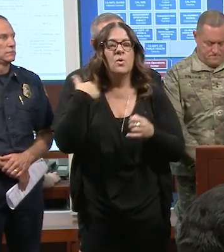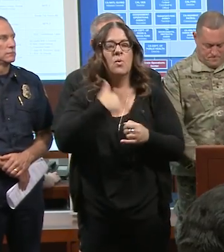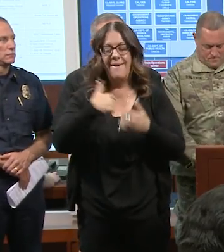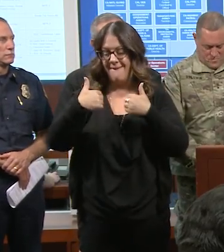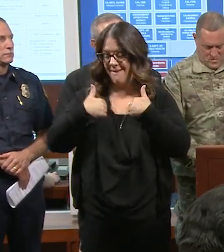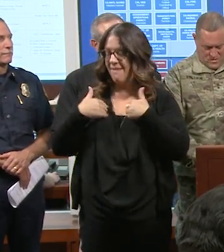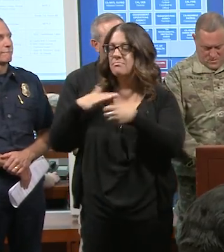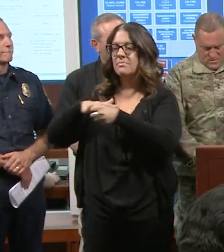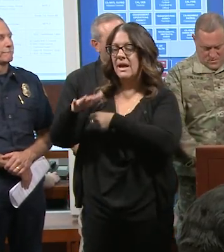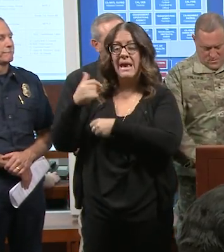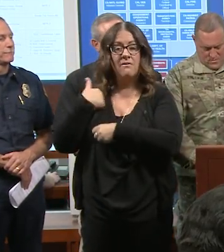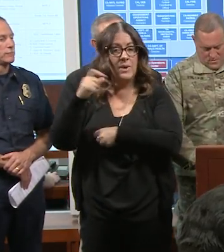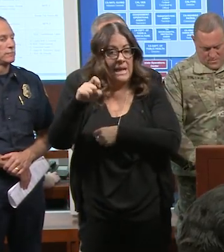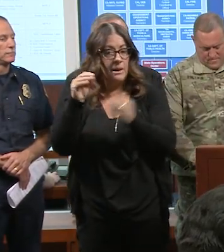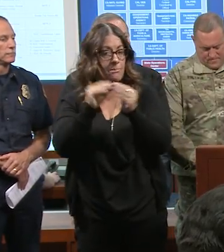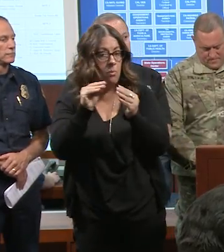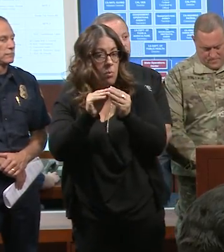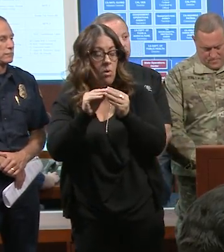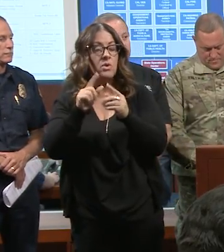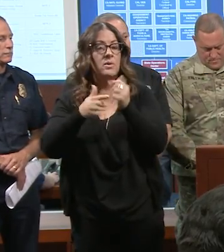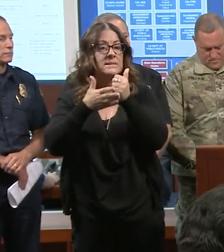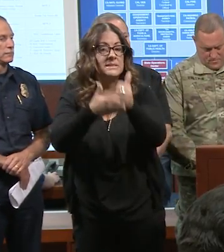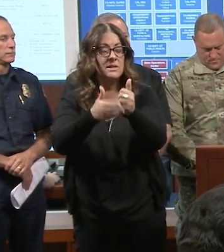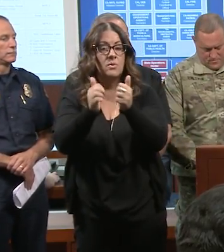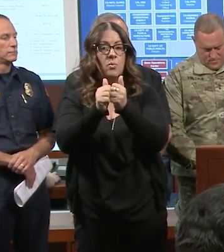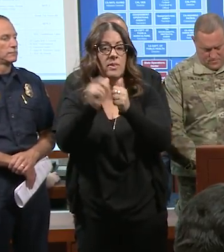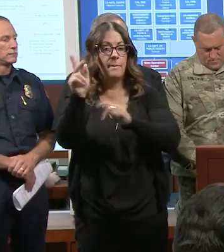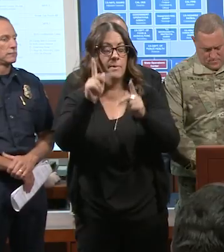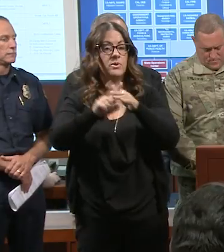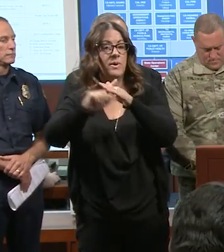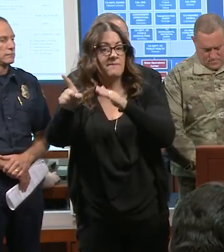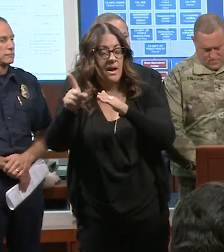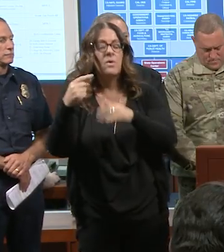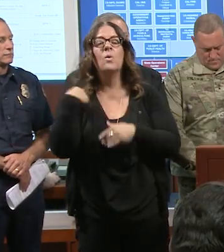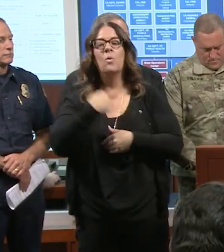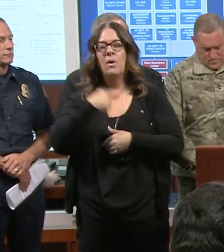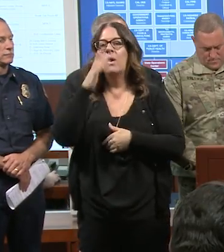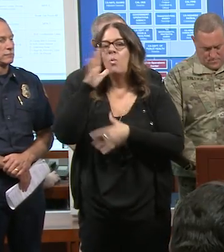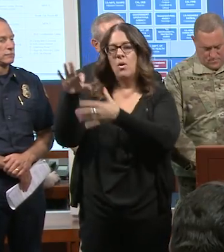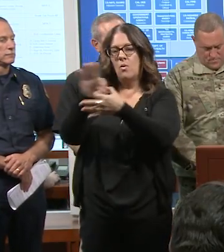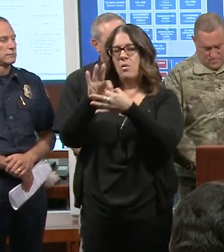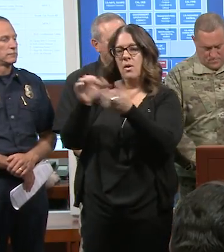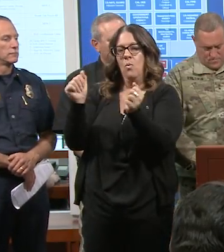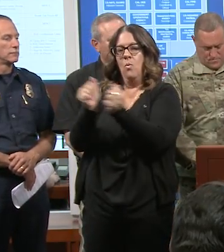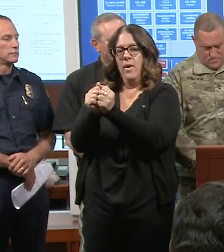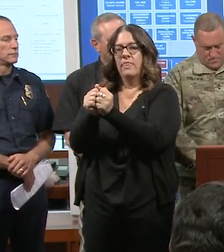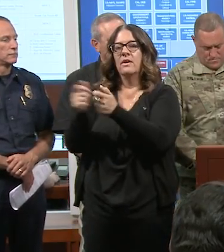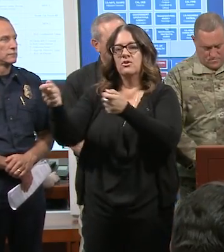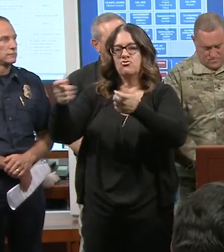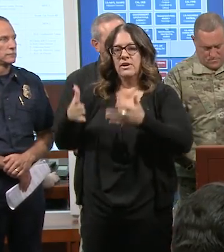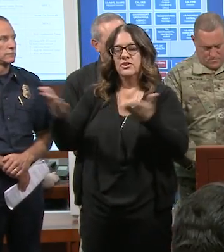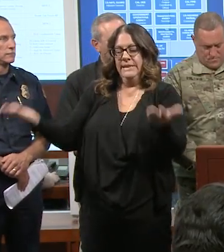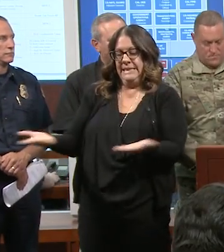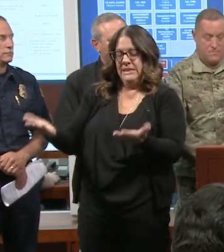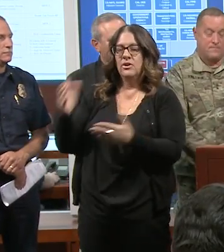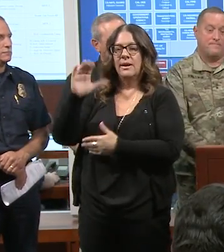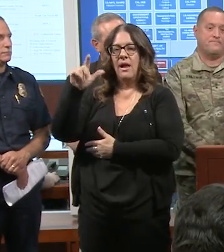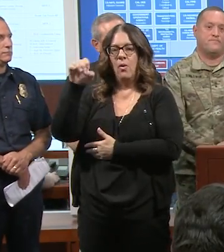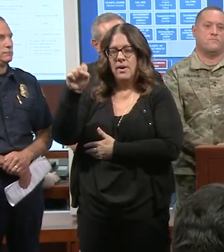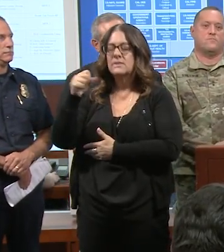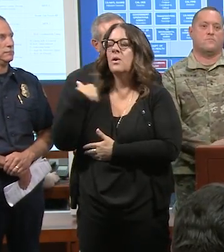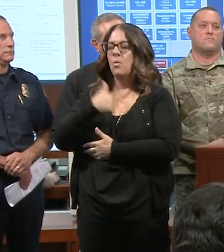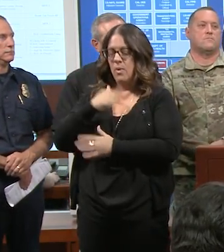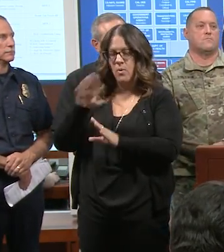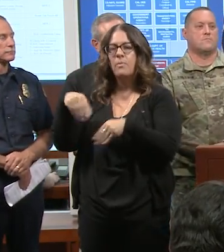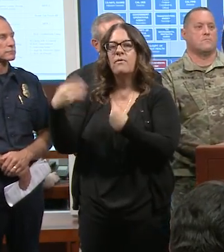need. If we need more to assist with evacuations, we'll coordinate that with Director Ghilarducci and provide those